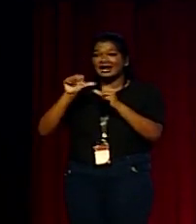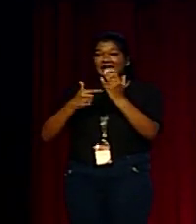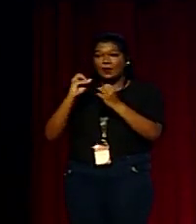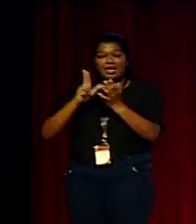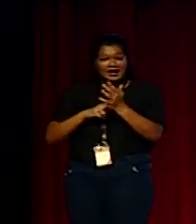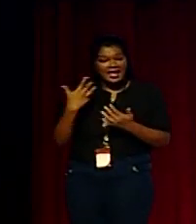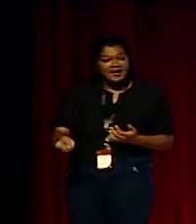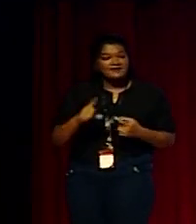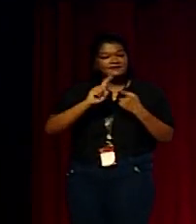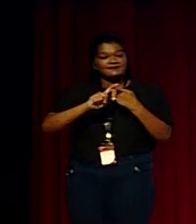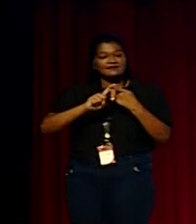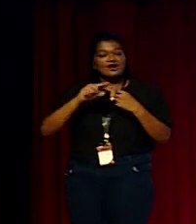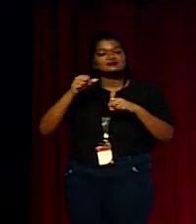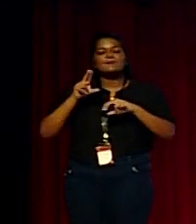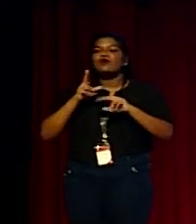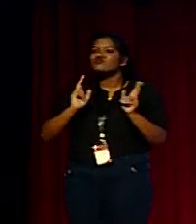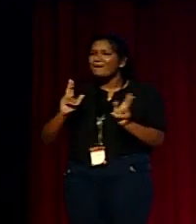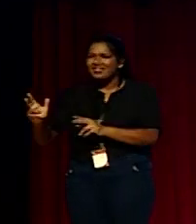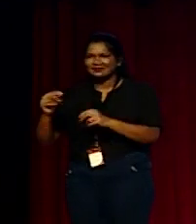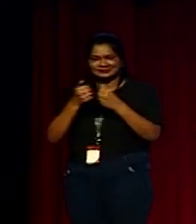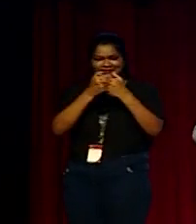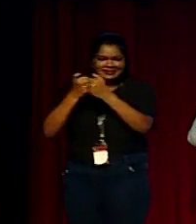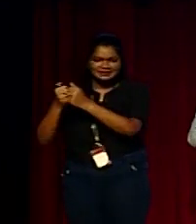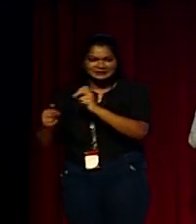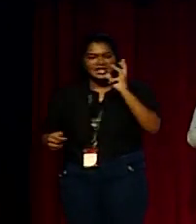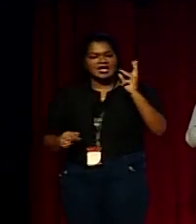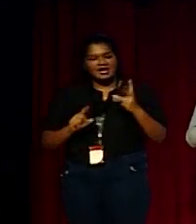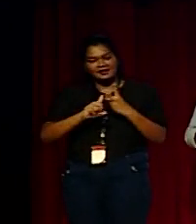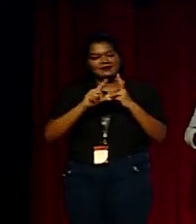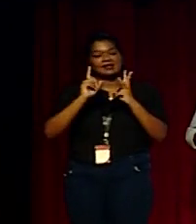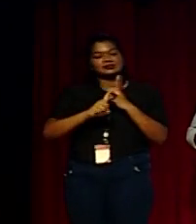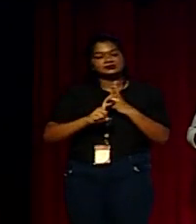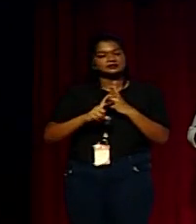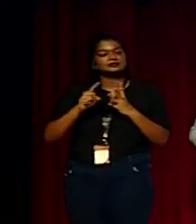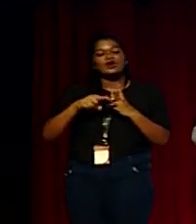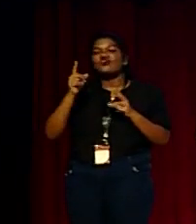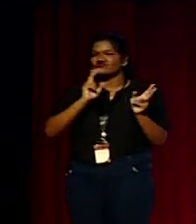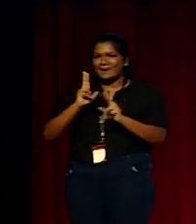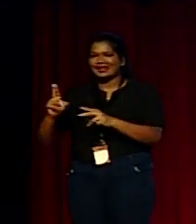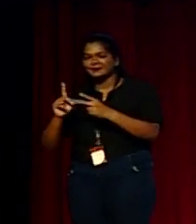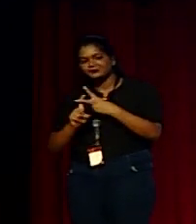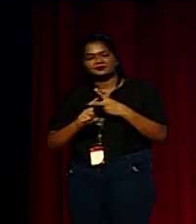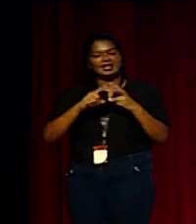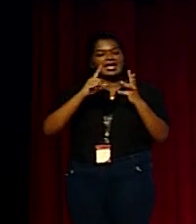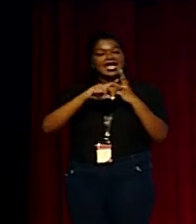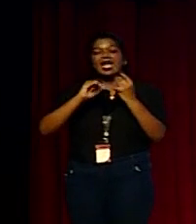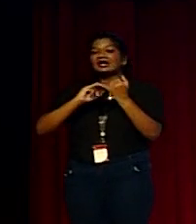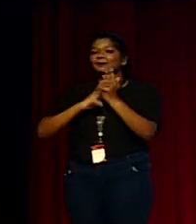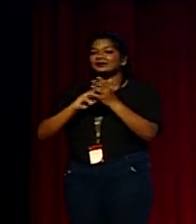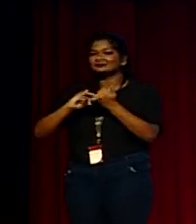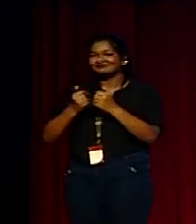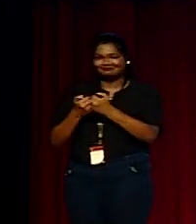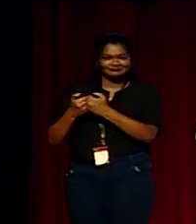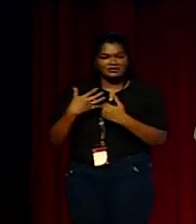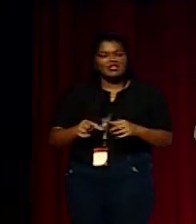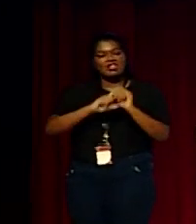using 4 motor imagery class for an individual subject. And the next is formal text option and the SMS options.